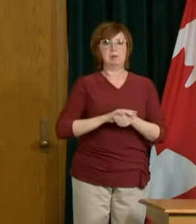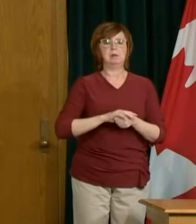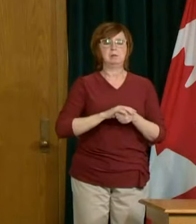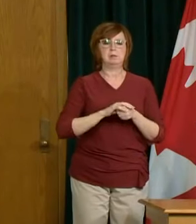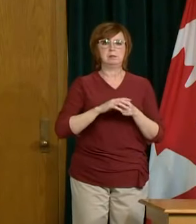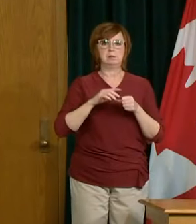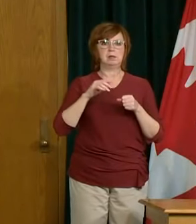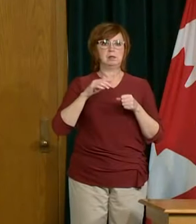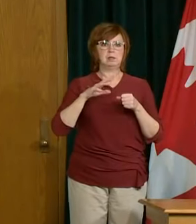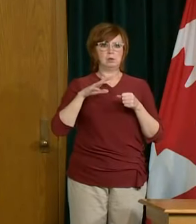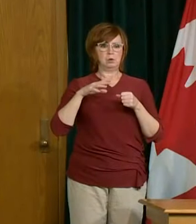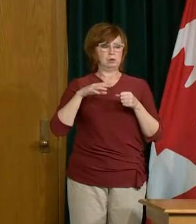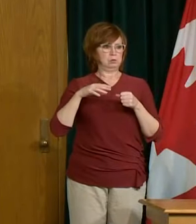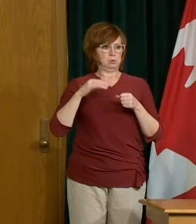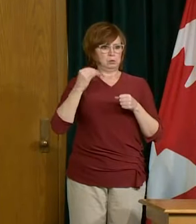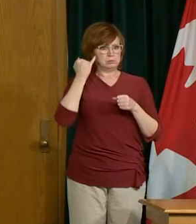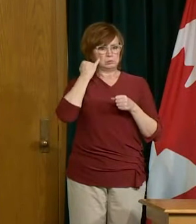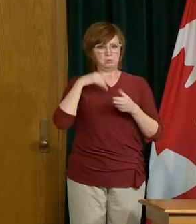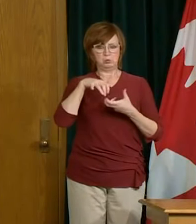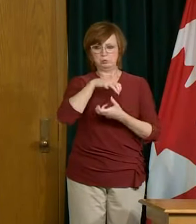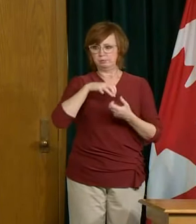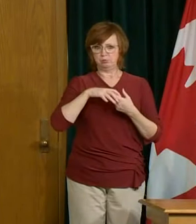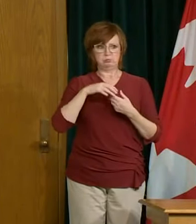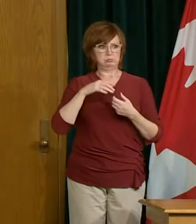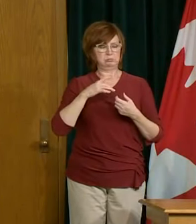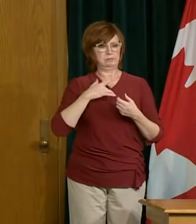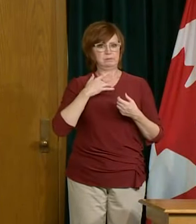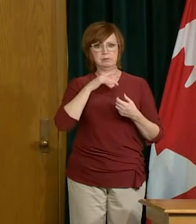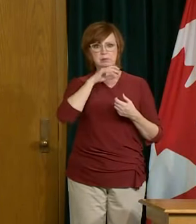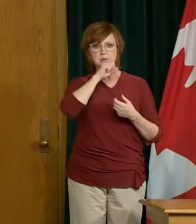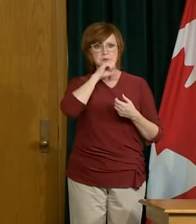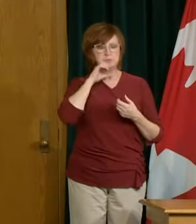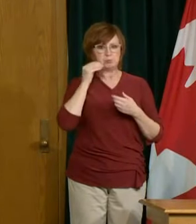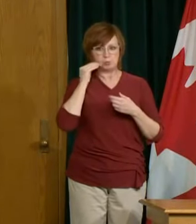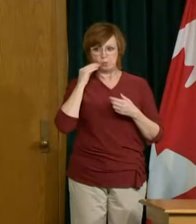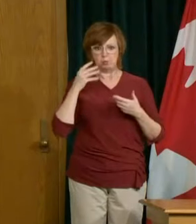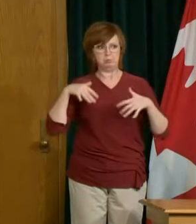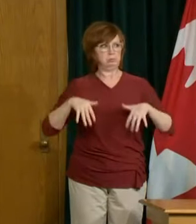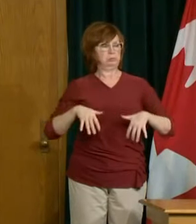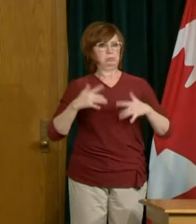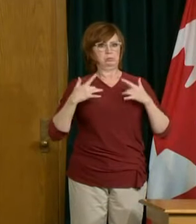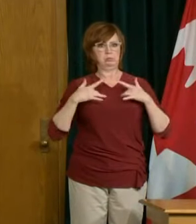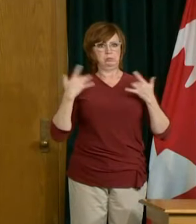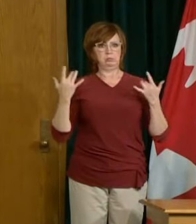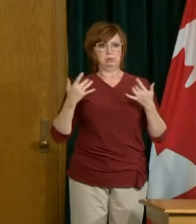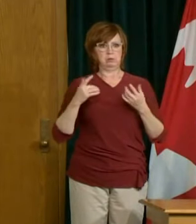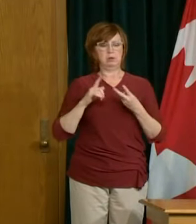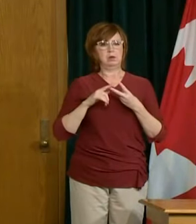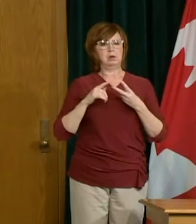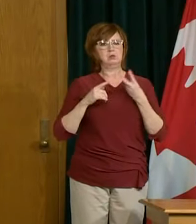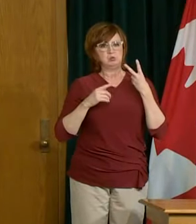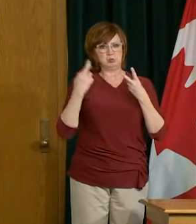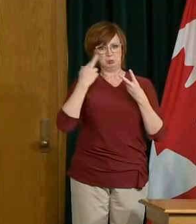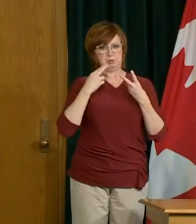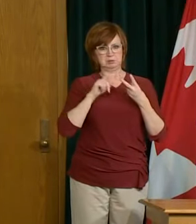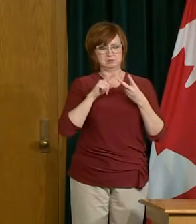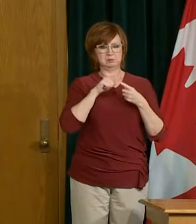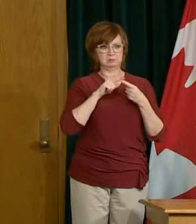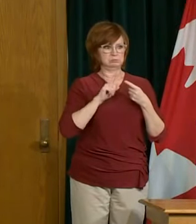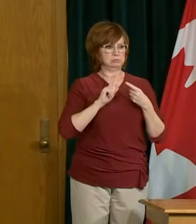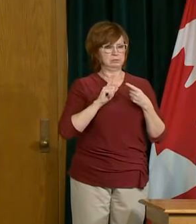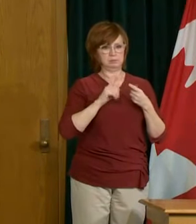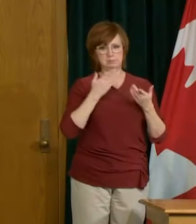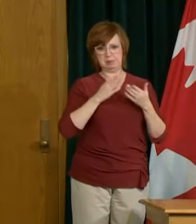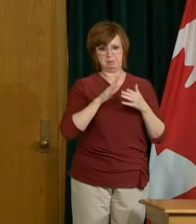is that it does impact people who may not be able to access some services, and in a community outbreak,